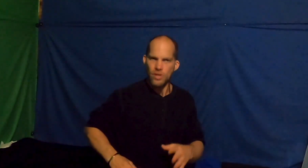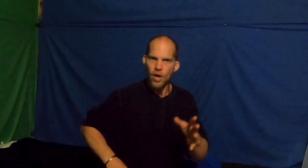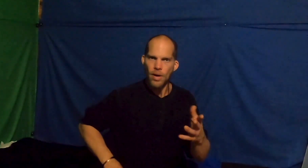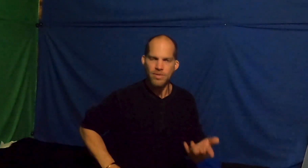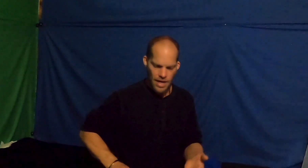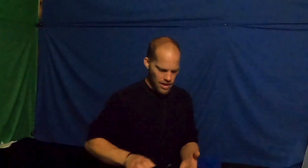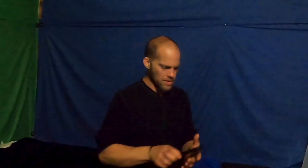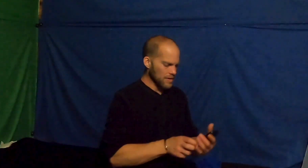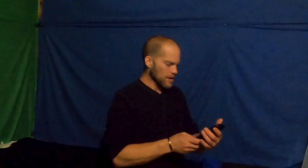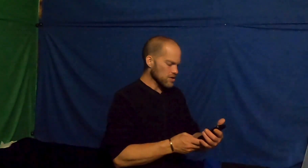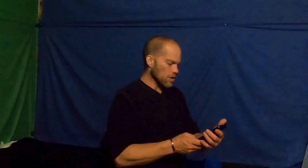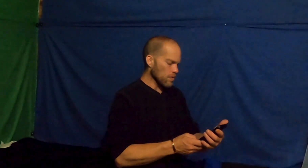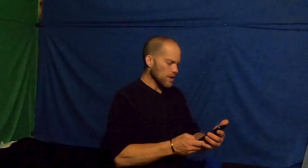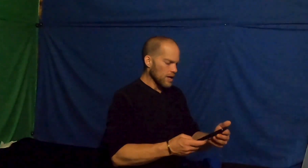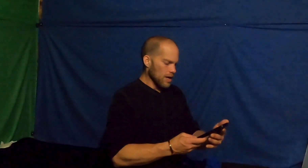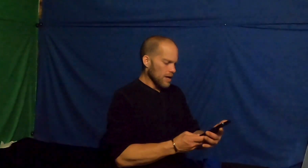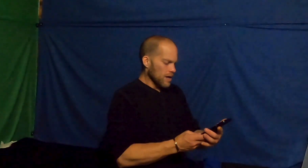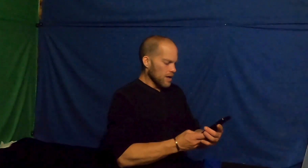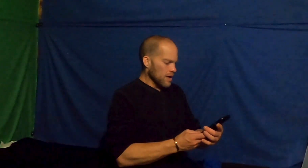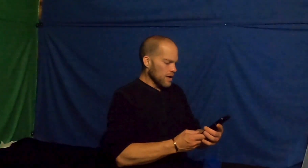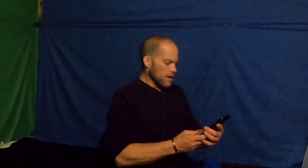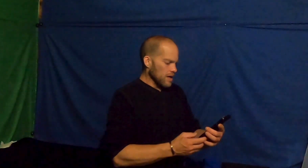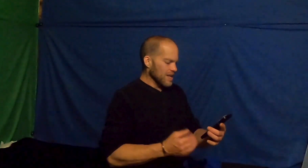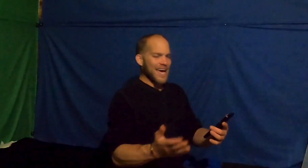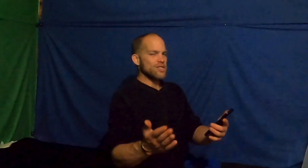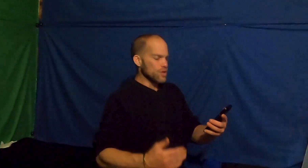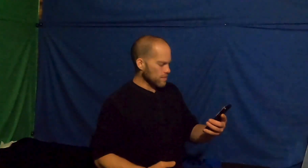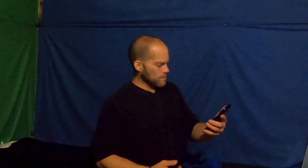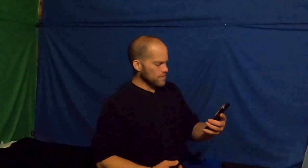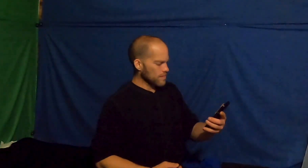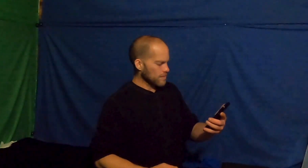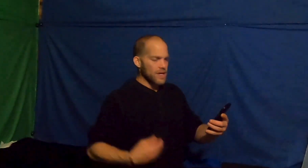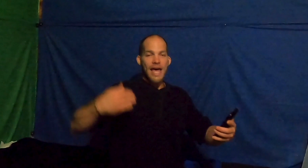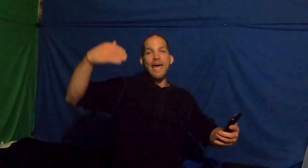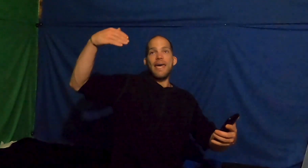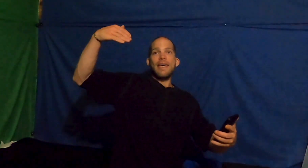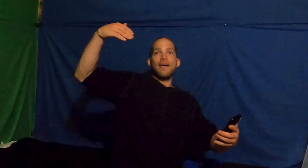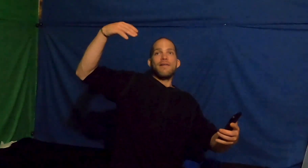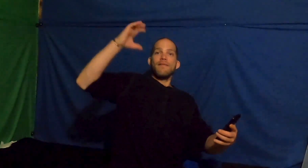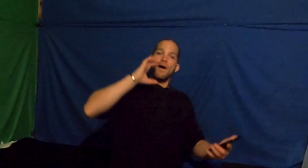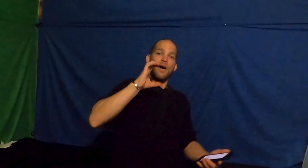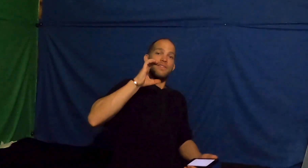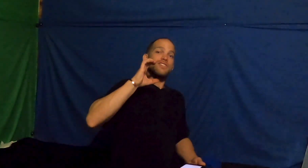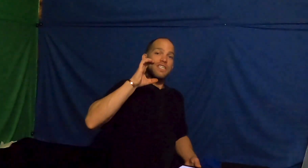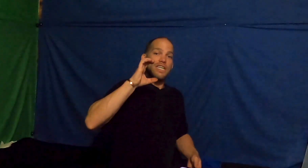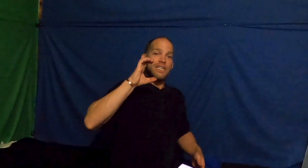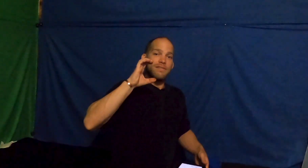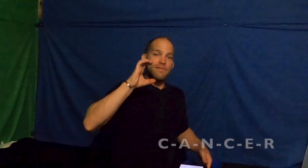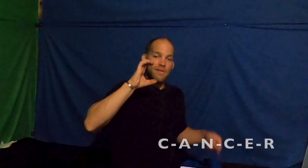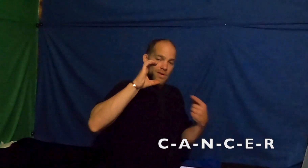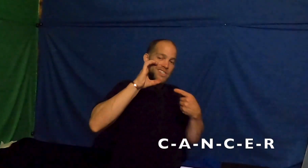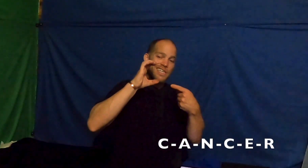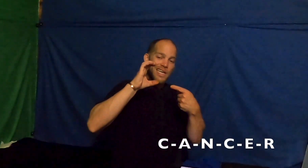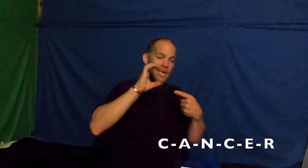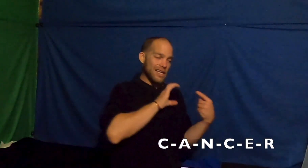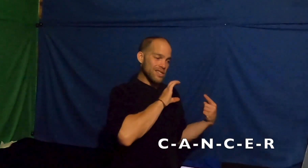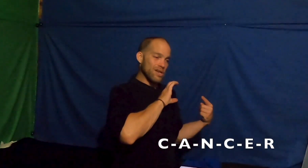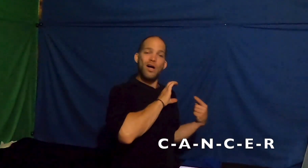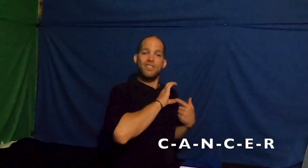know what I'm saying. So, Cancer, a unseen C, unless it's concept